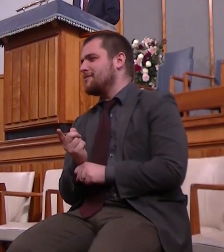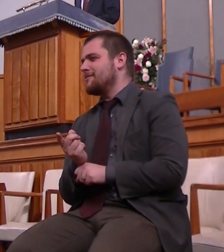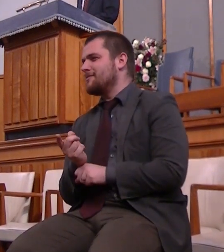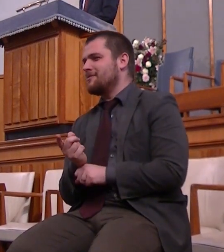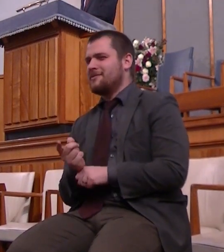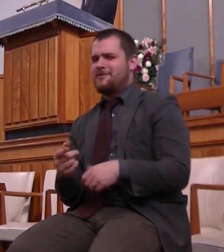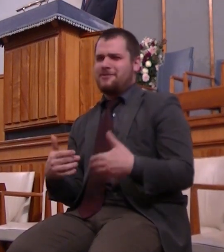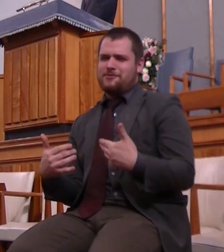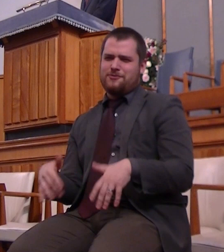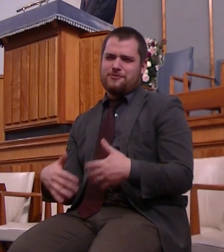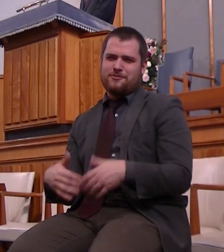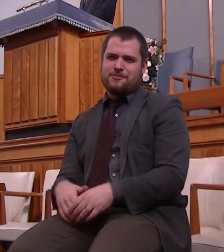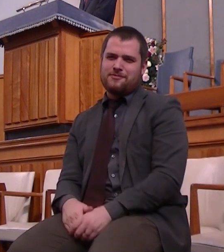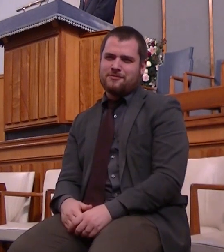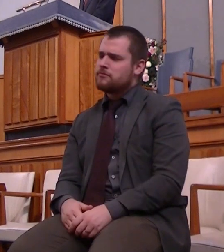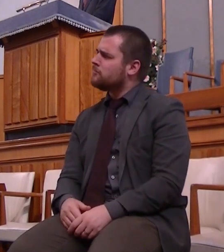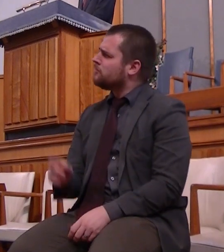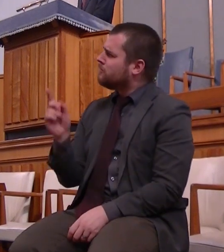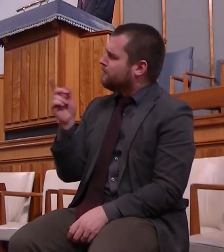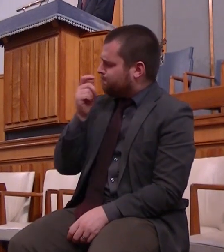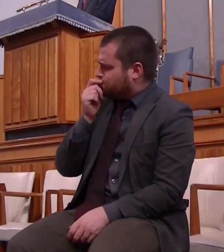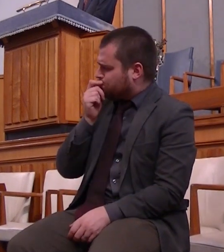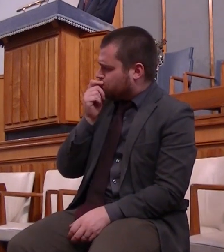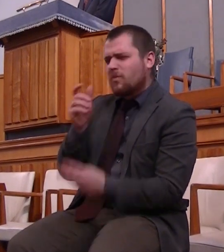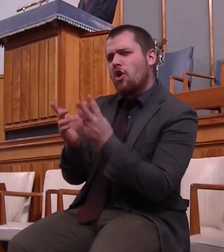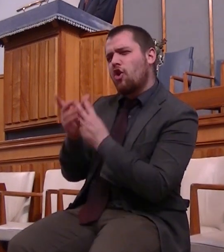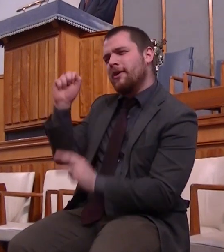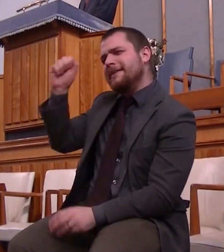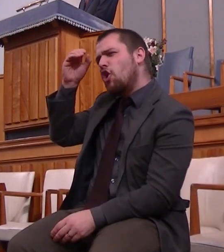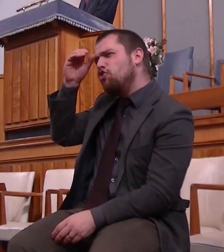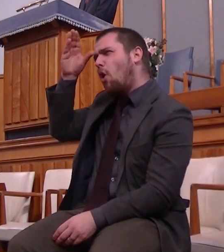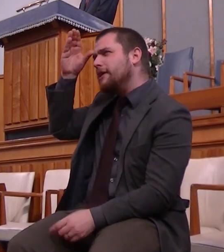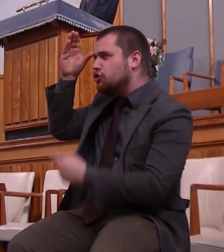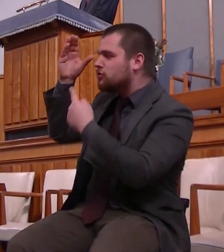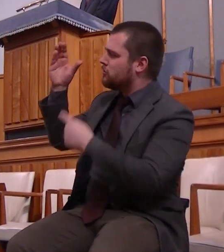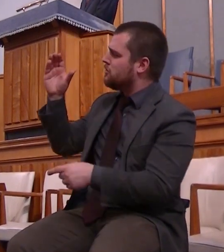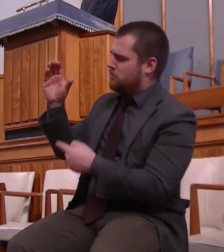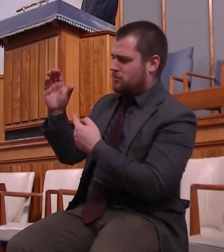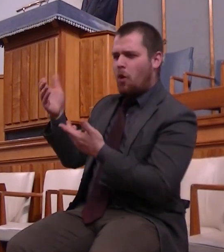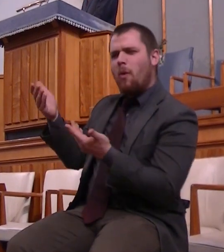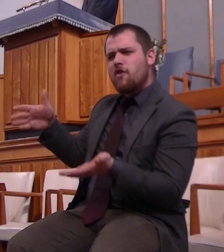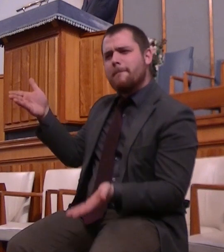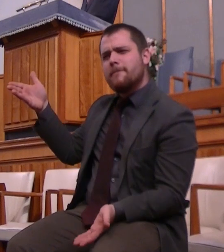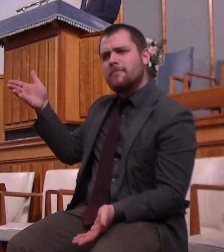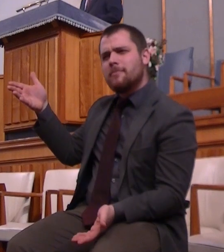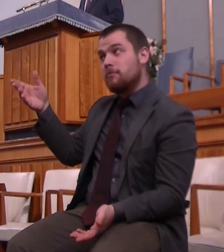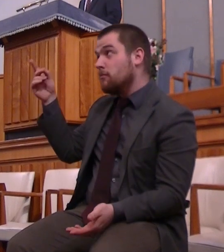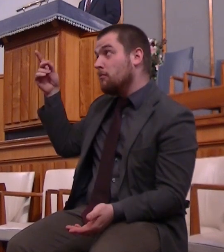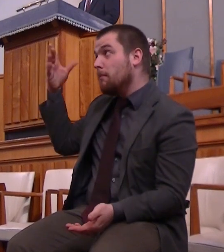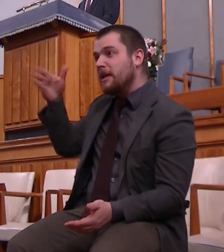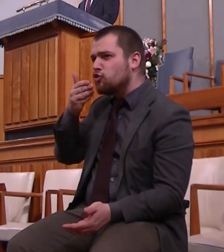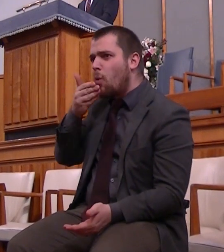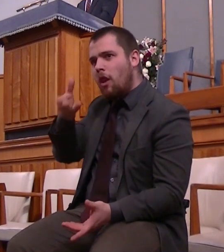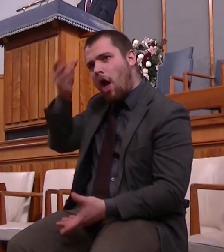knowledge is unlearned knowledge. There are various passages of Scripture which point this out. It's a wonderful one